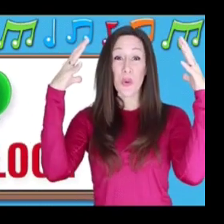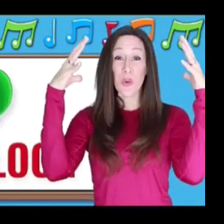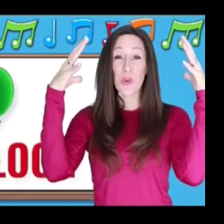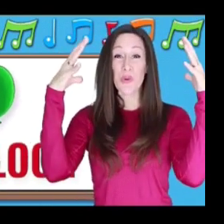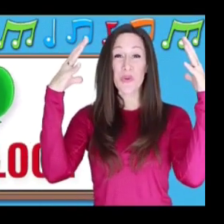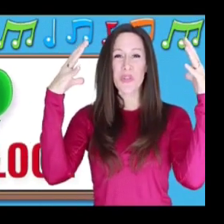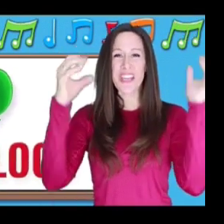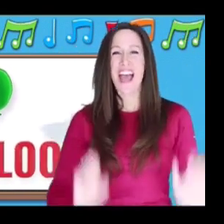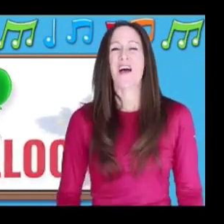balloon.